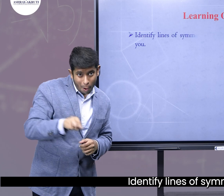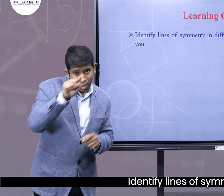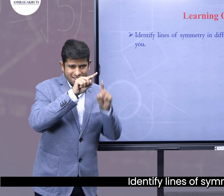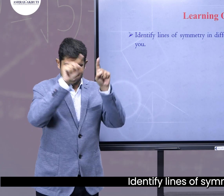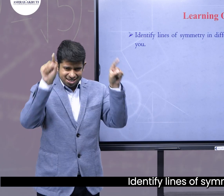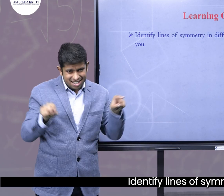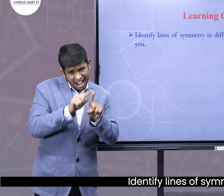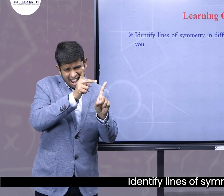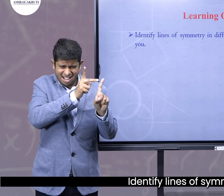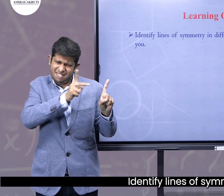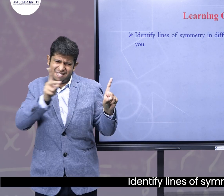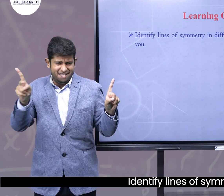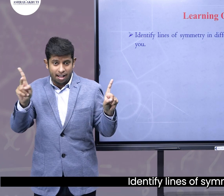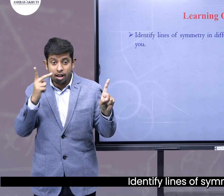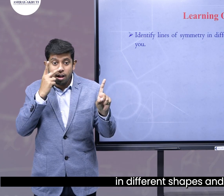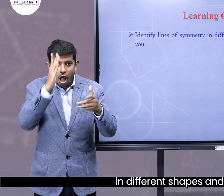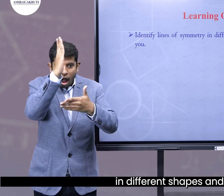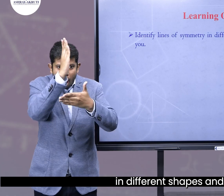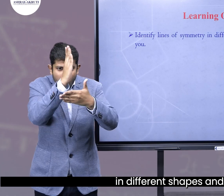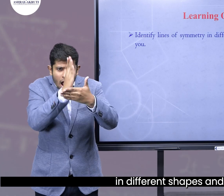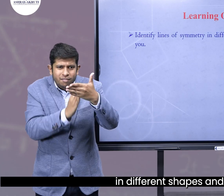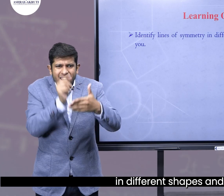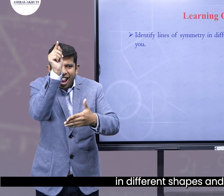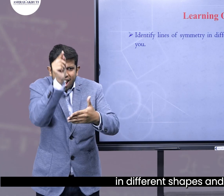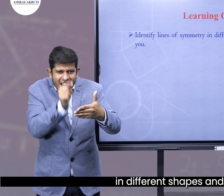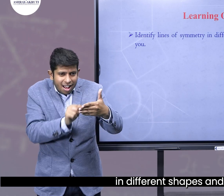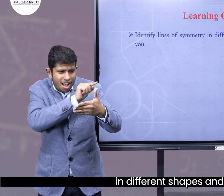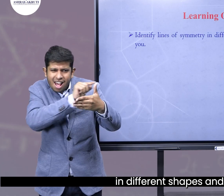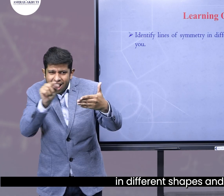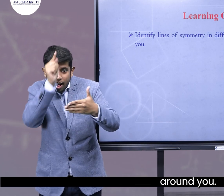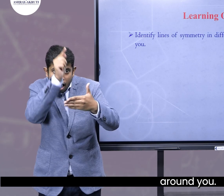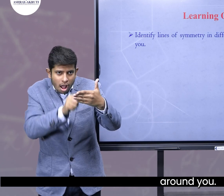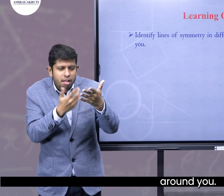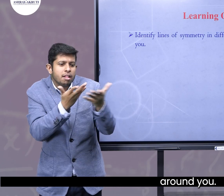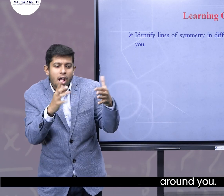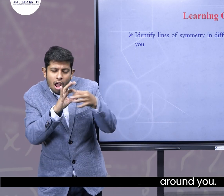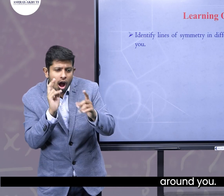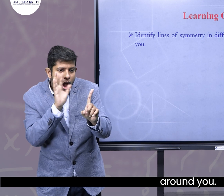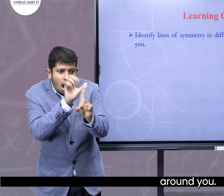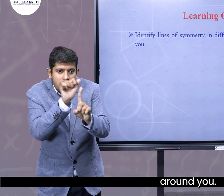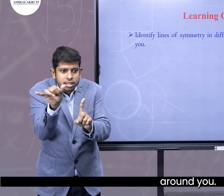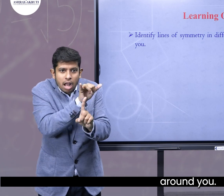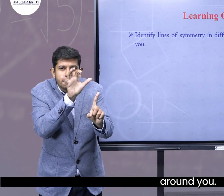identify lines of symmetry in different shapes and objects around you.